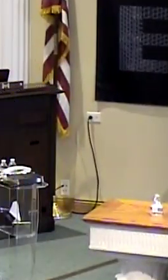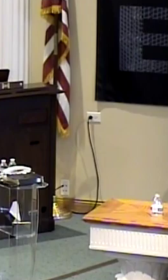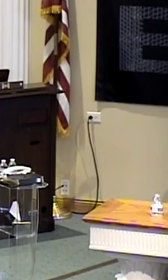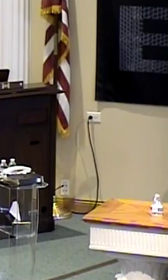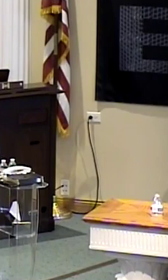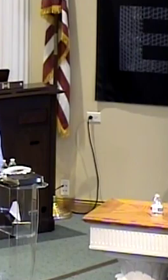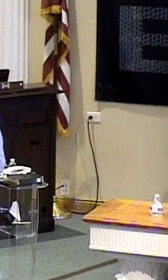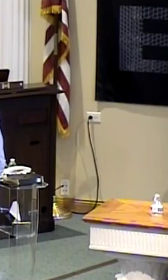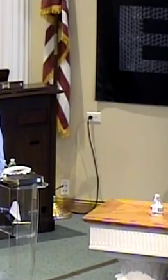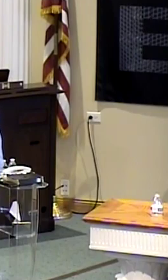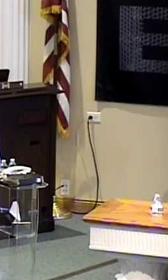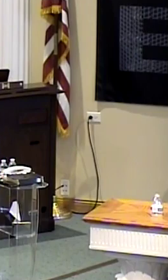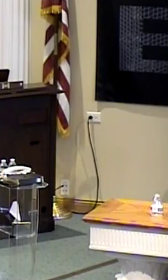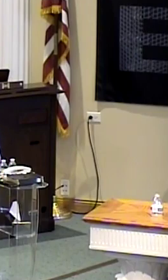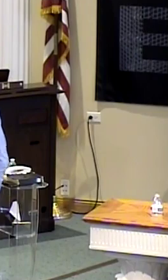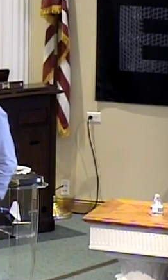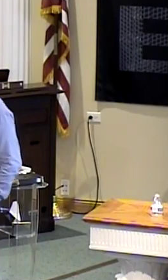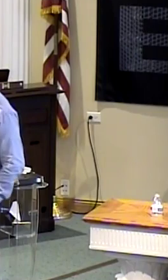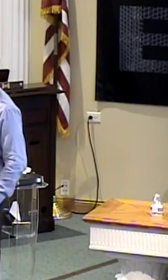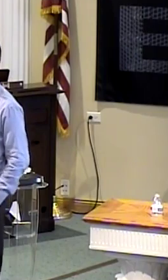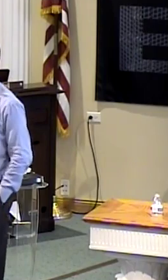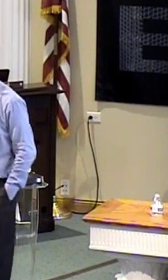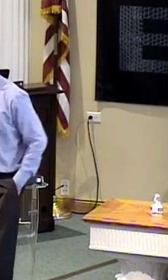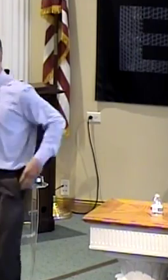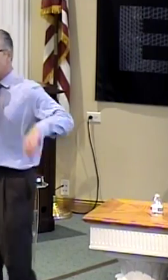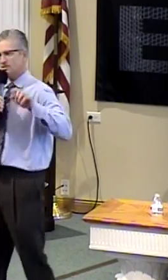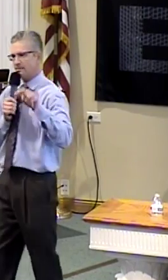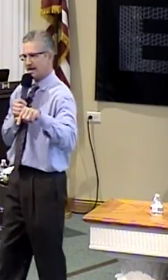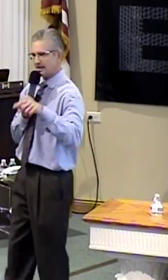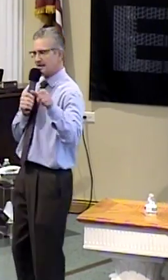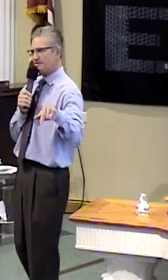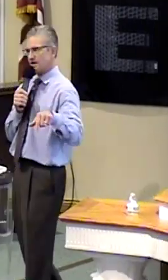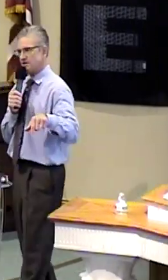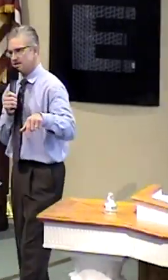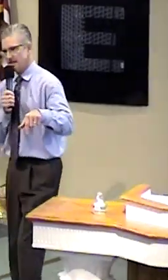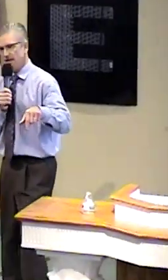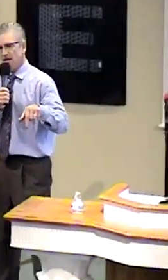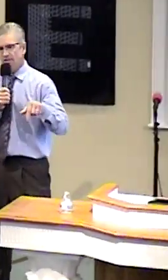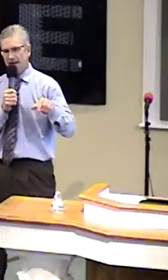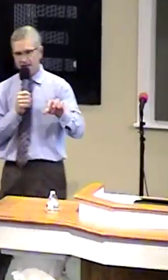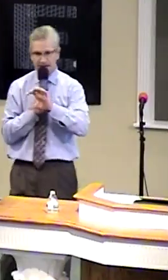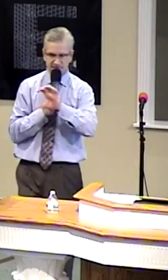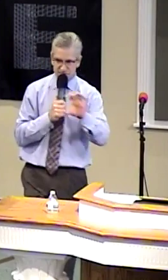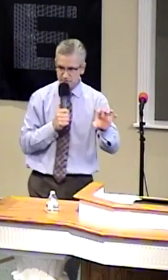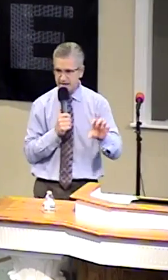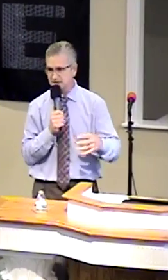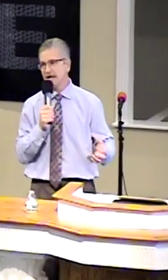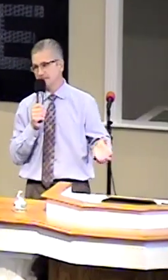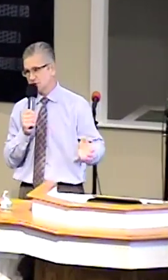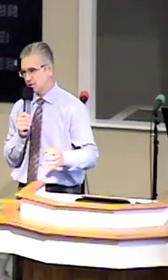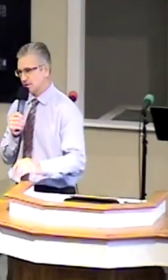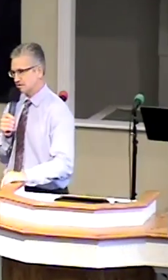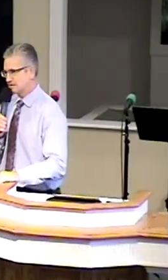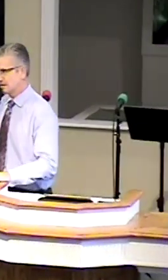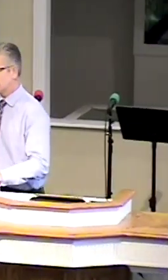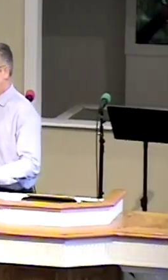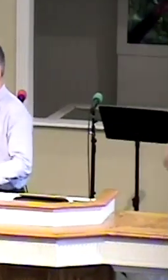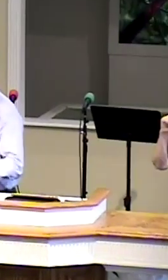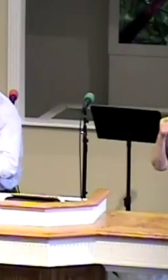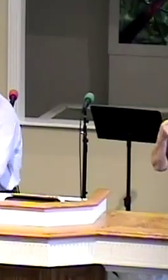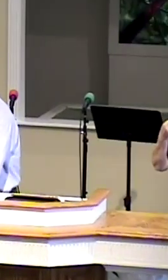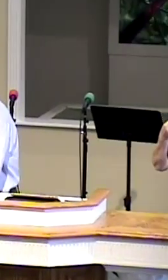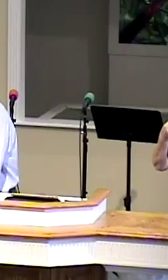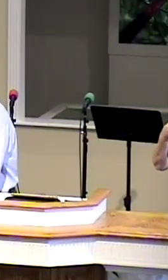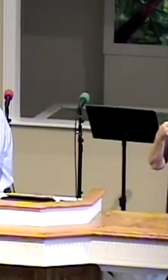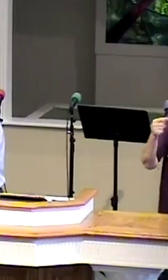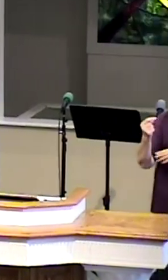In case you get a little confused, it's on the city called Straight. By the way, there's a man that lives on the city by the name of Straight. His name is Judas. Do